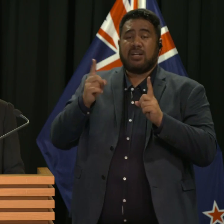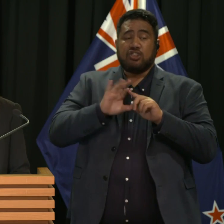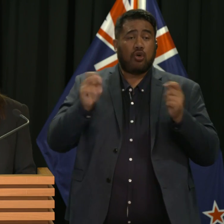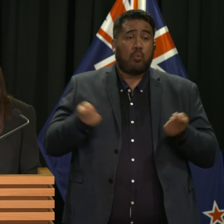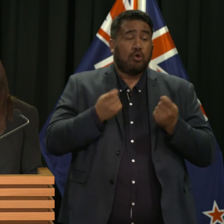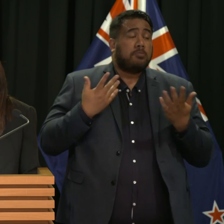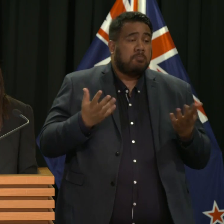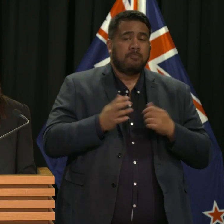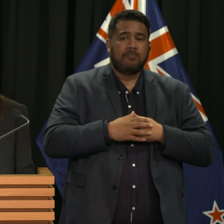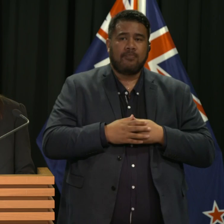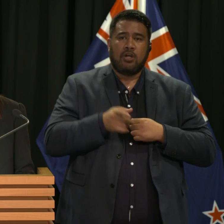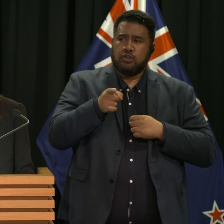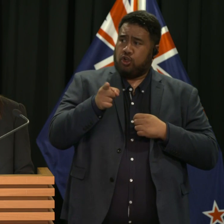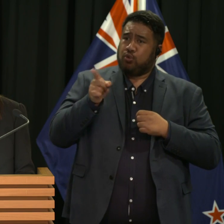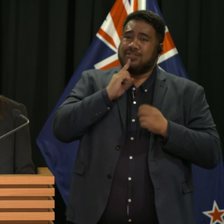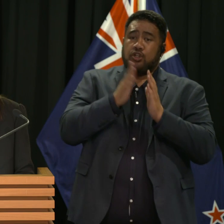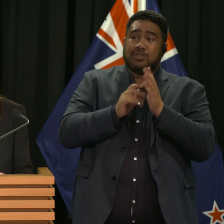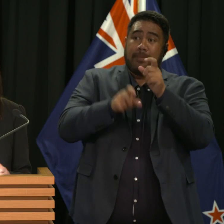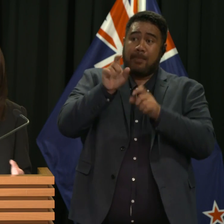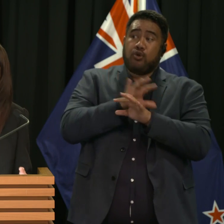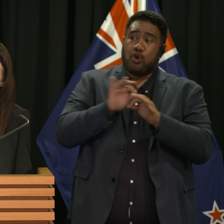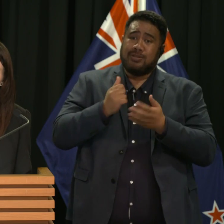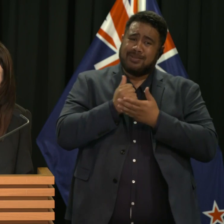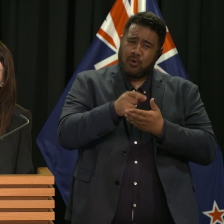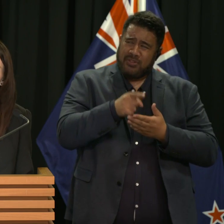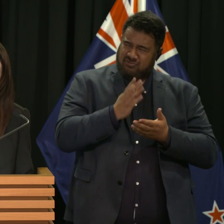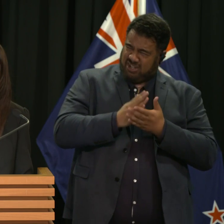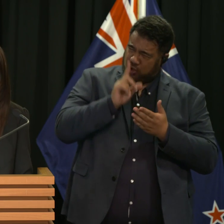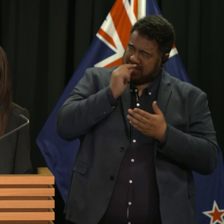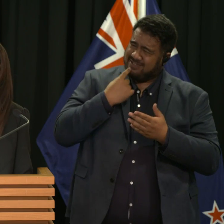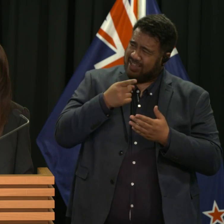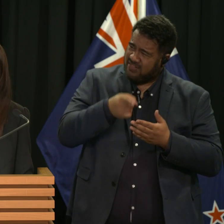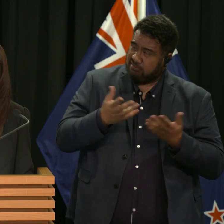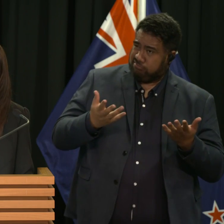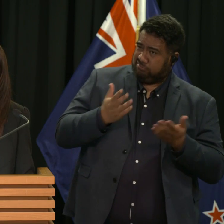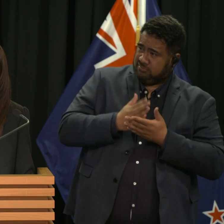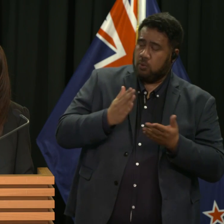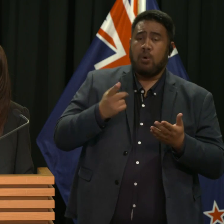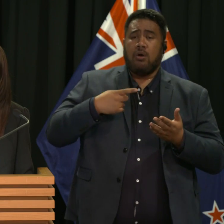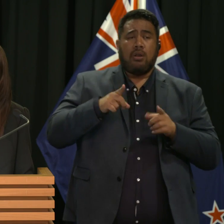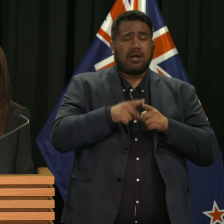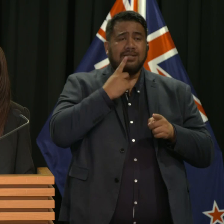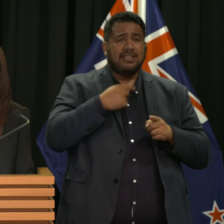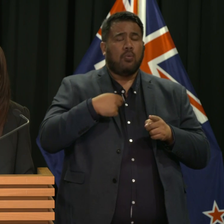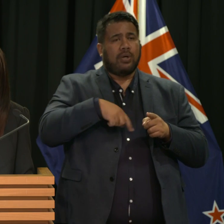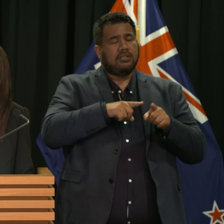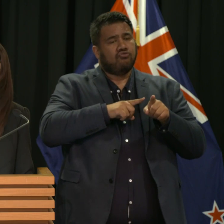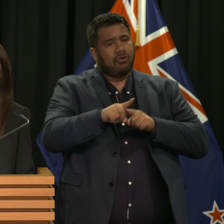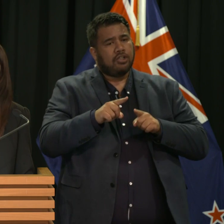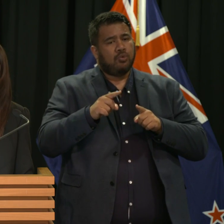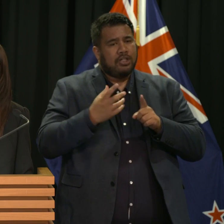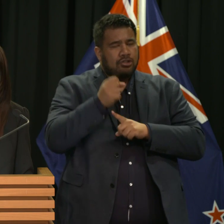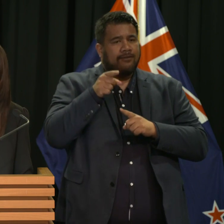does it say that New Zealanders don't support it? Again, as I say, we have pursued it. We've attempted to deliver it this